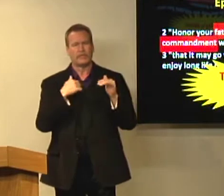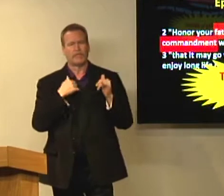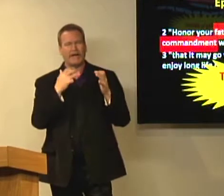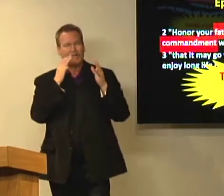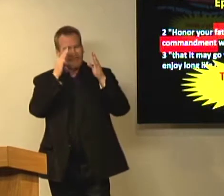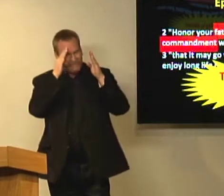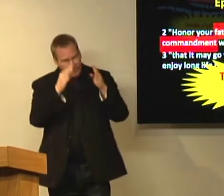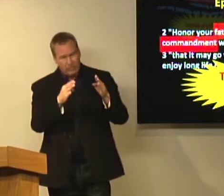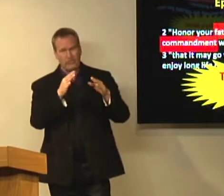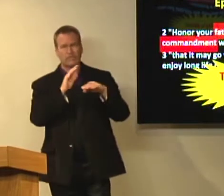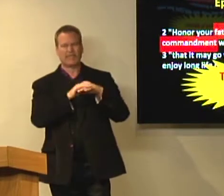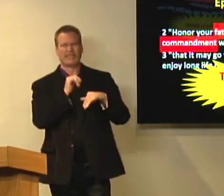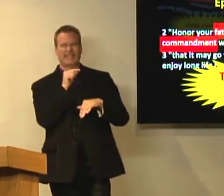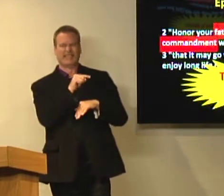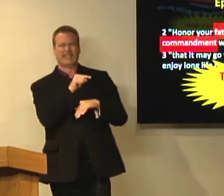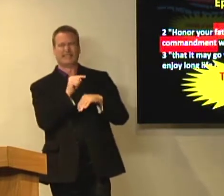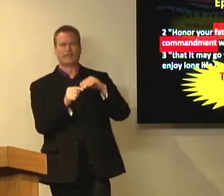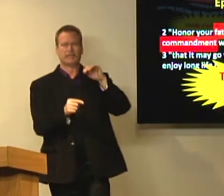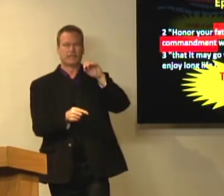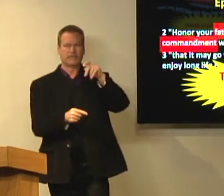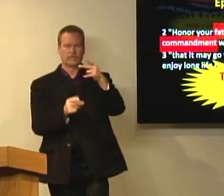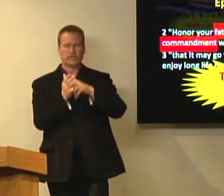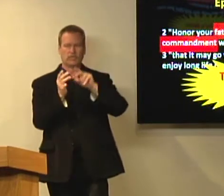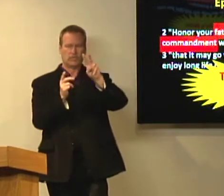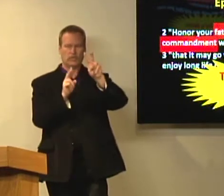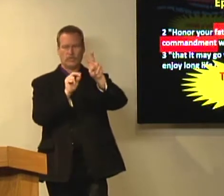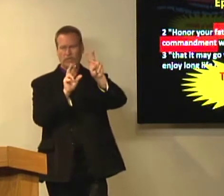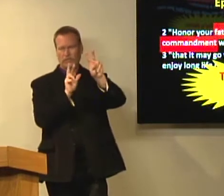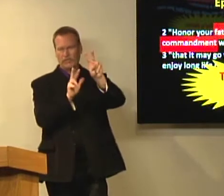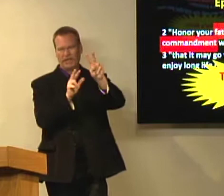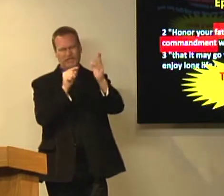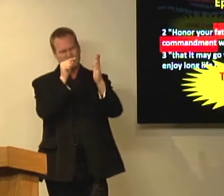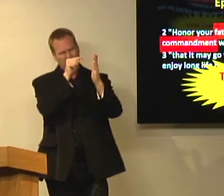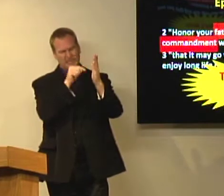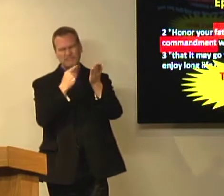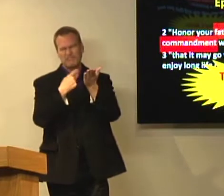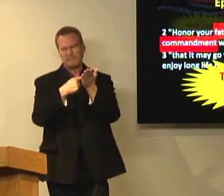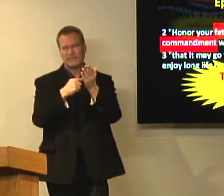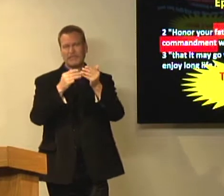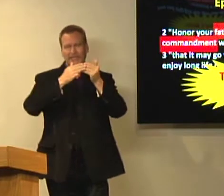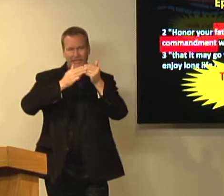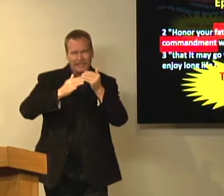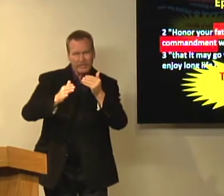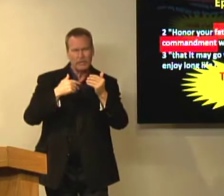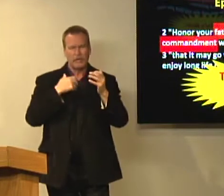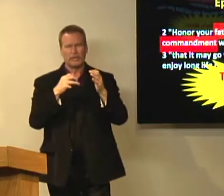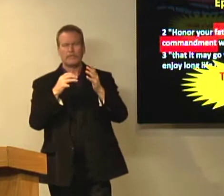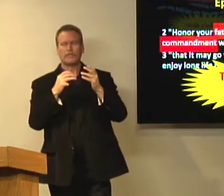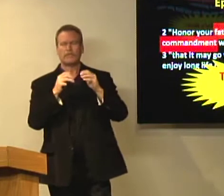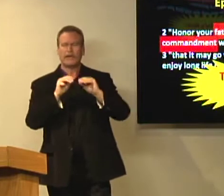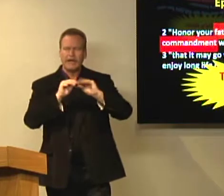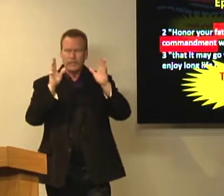Not something optional. So this morning's message is going to focus a little bit more in